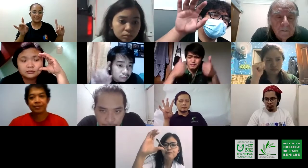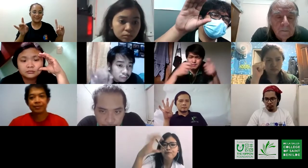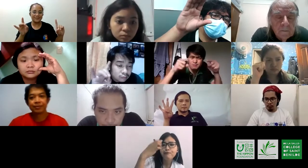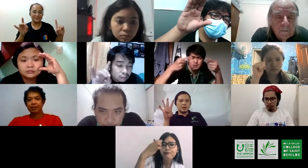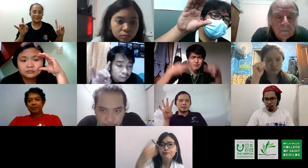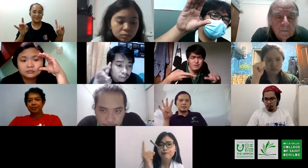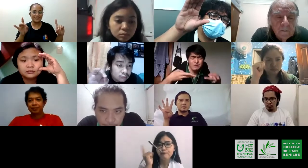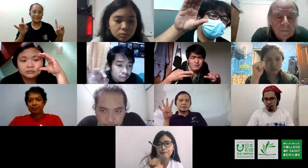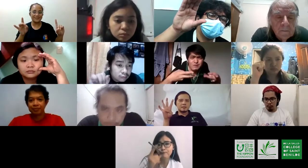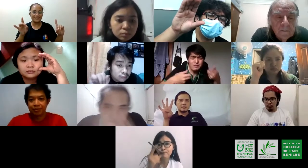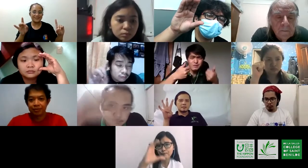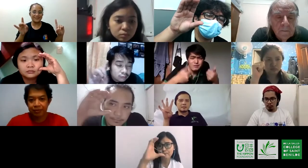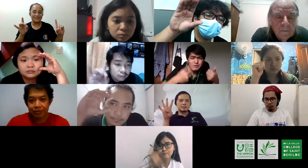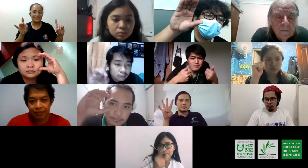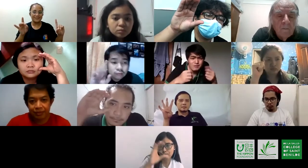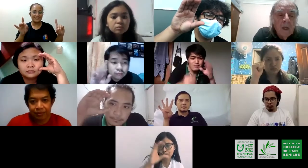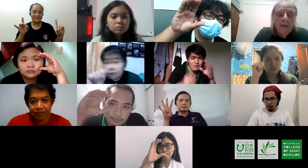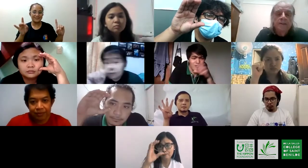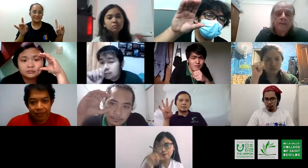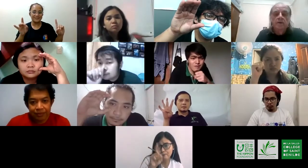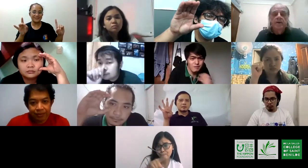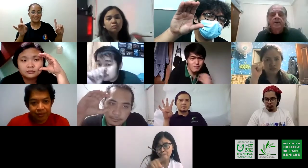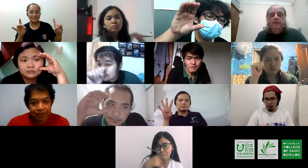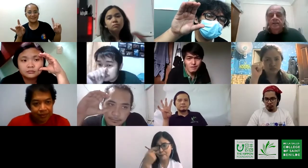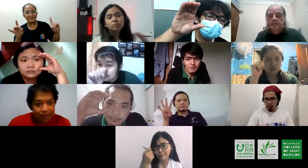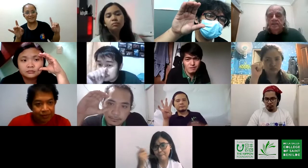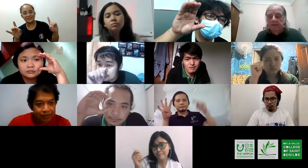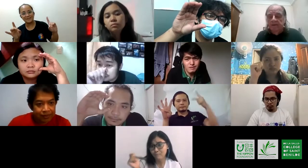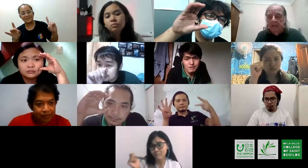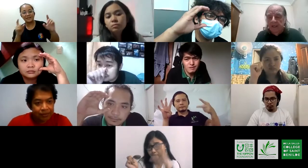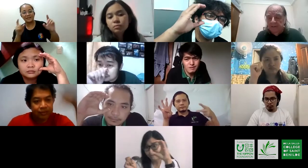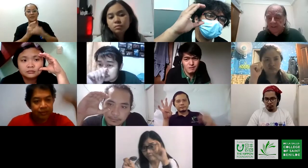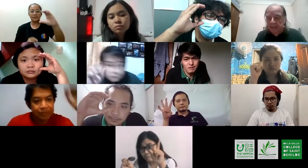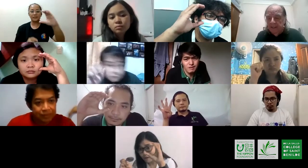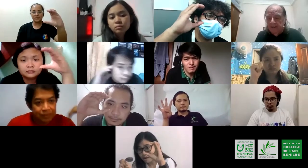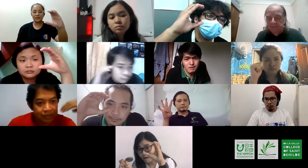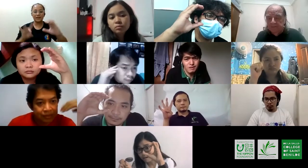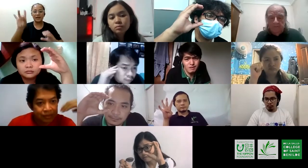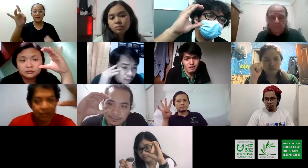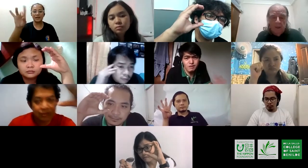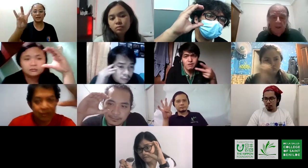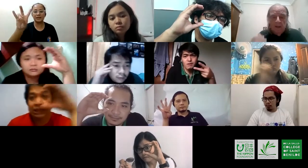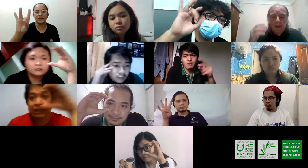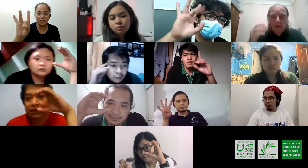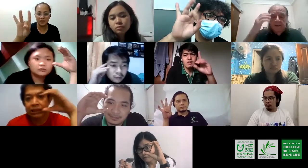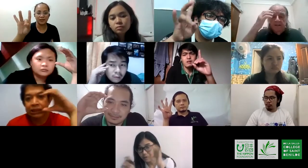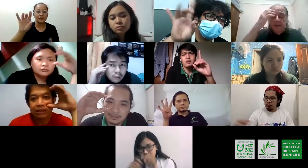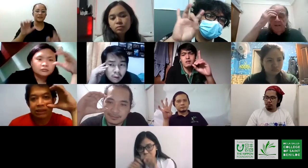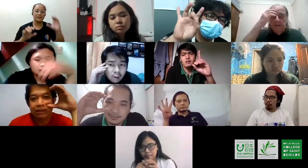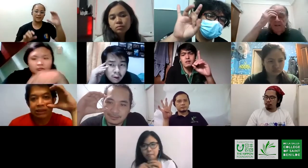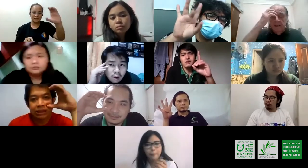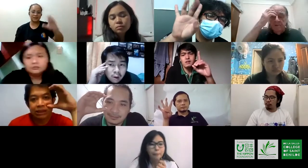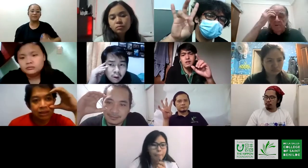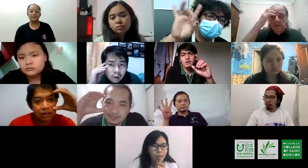I see C's. Correct, 1878, C. The Second International Congress